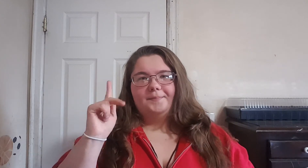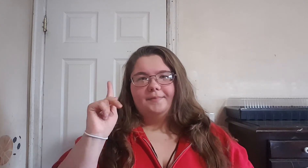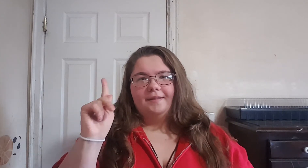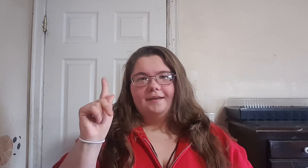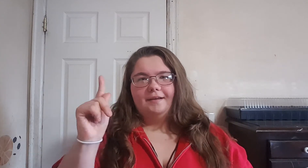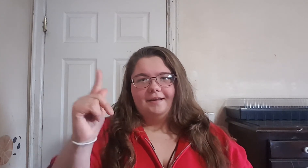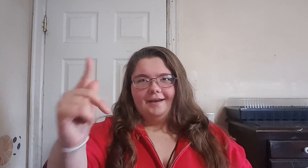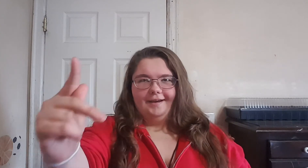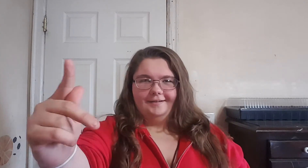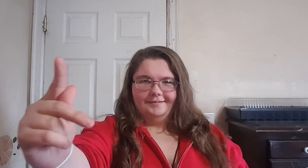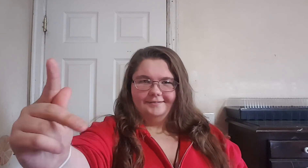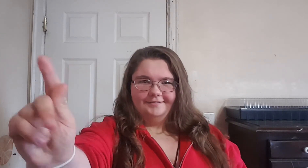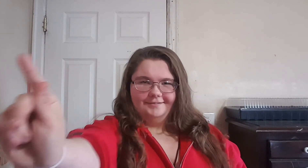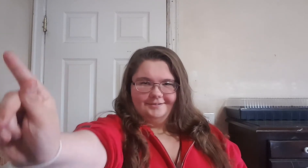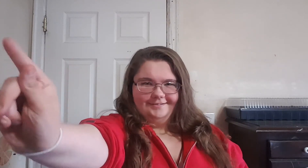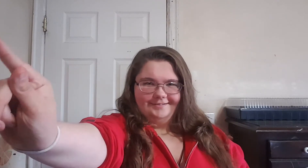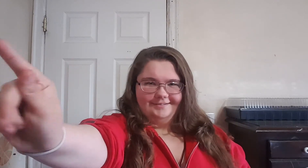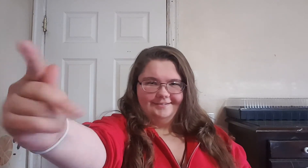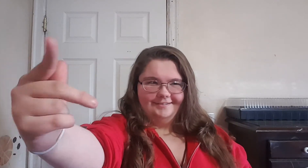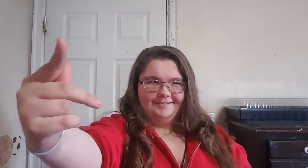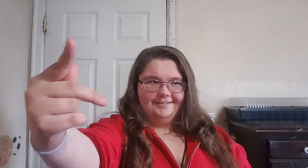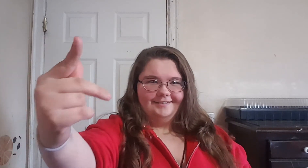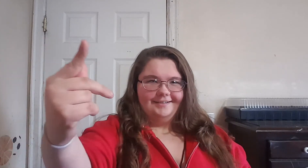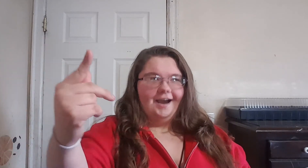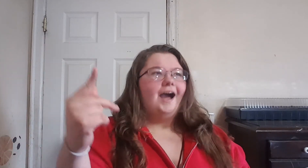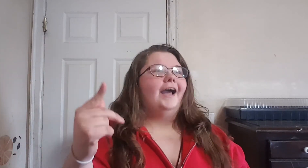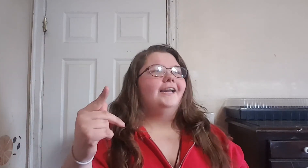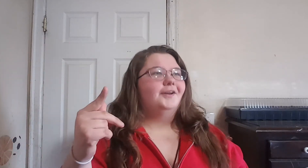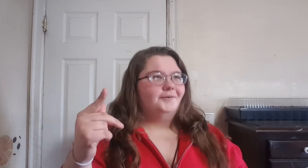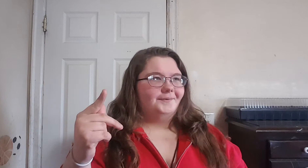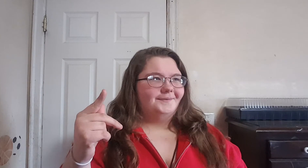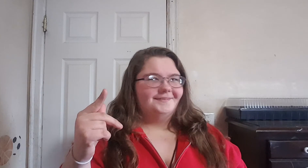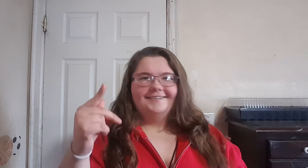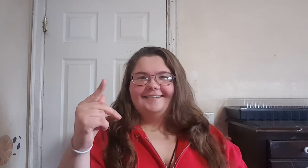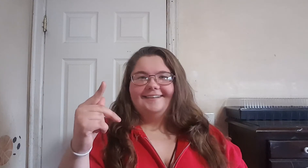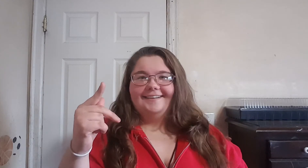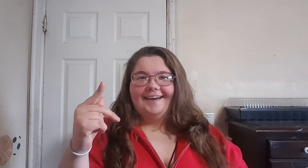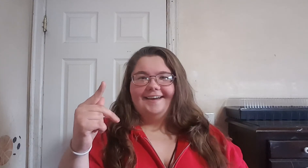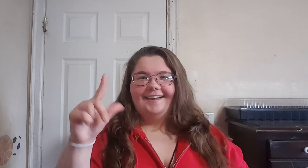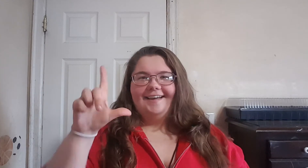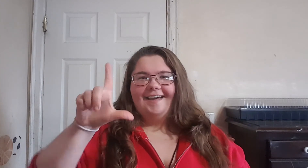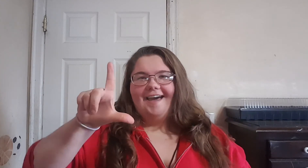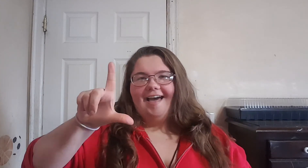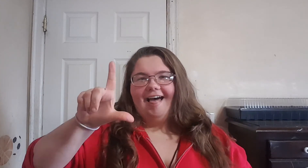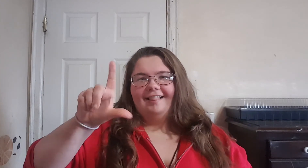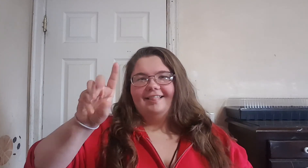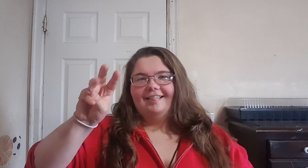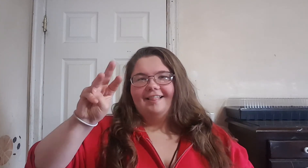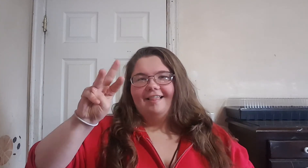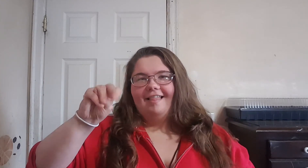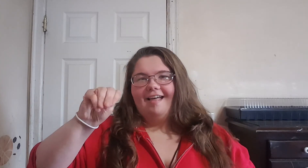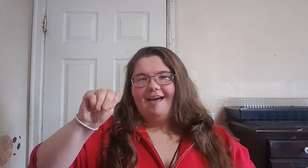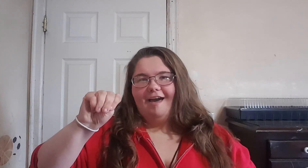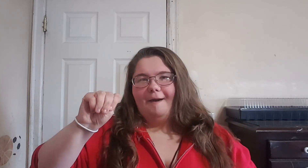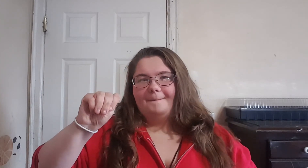K I know okay L M